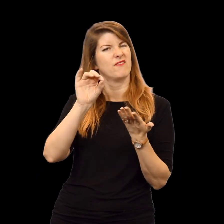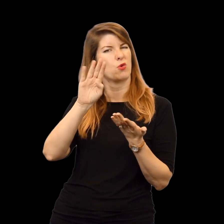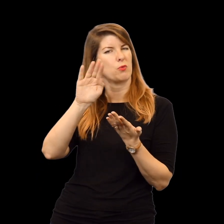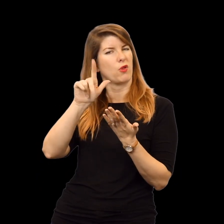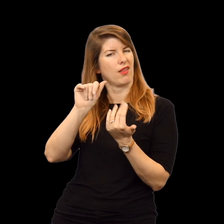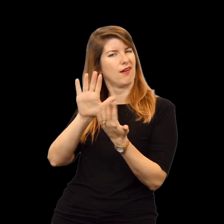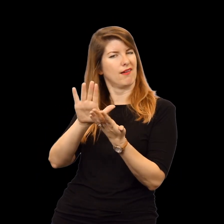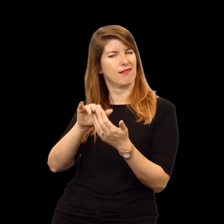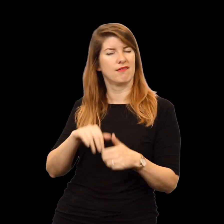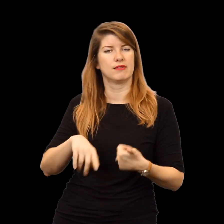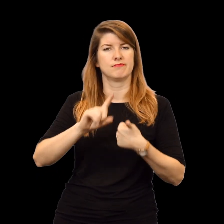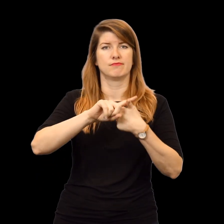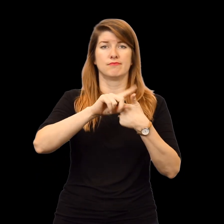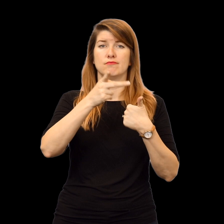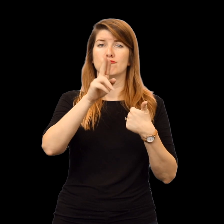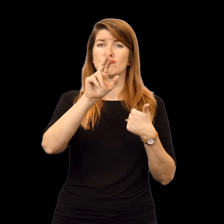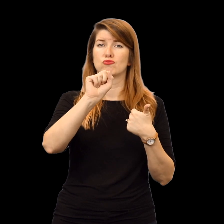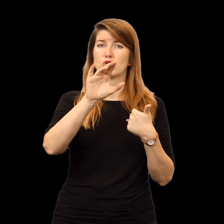a formula.